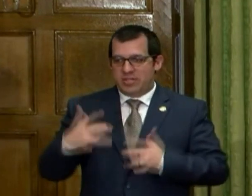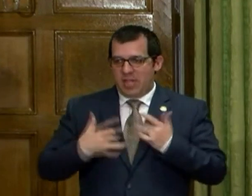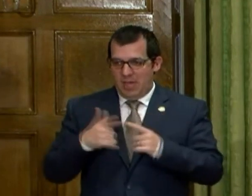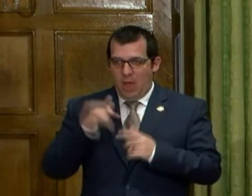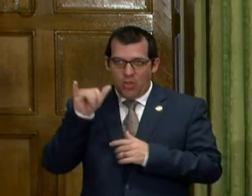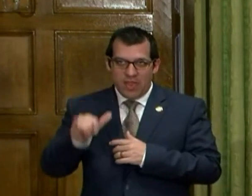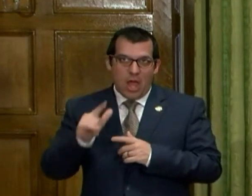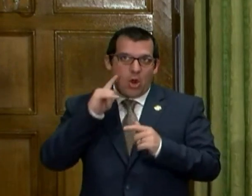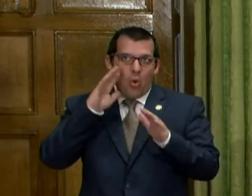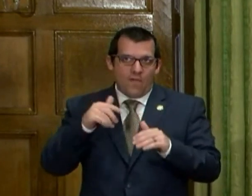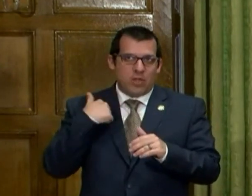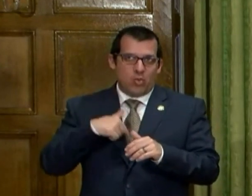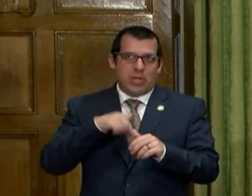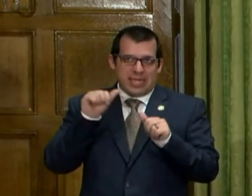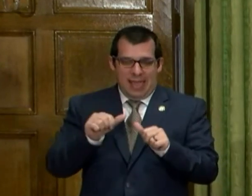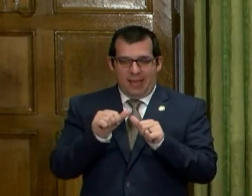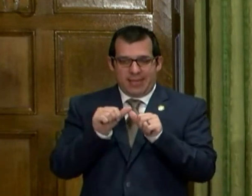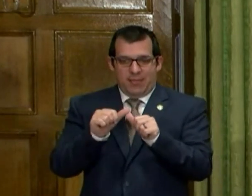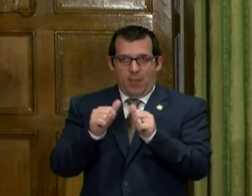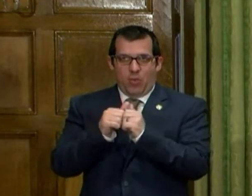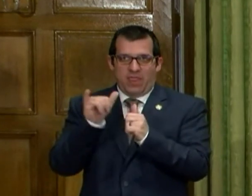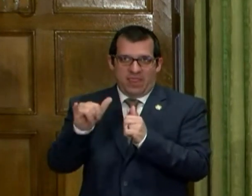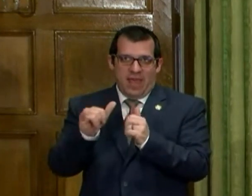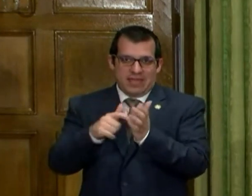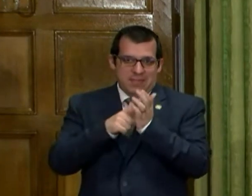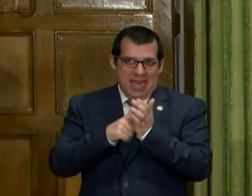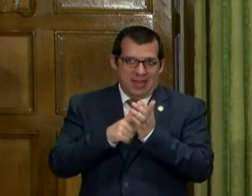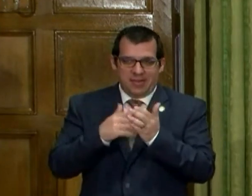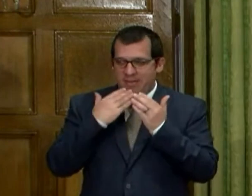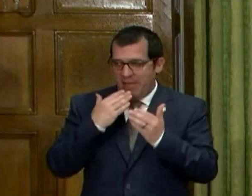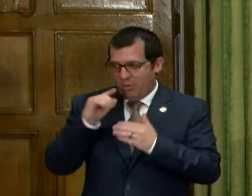that, and hopefully we're going to be able to keep up with this demand. Thank you, Governor.